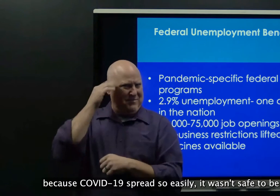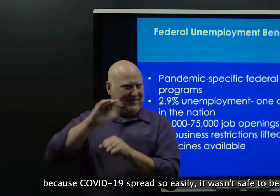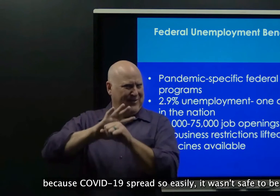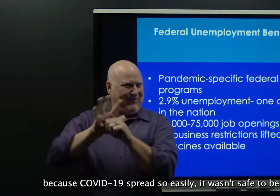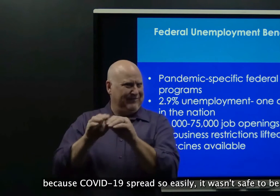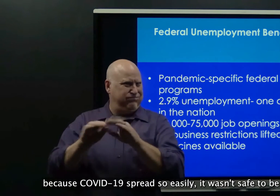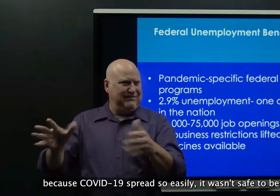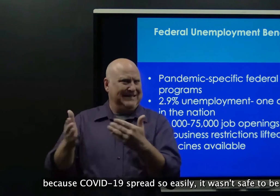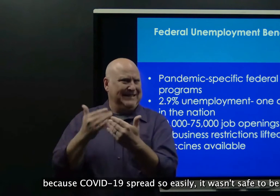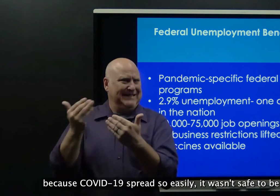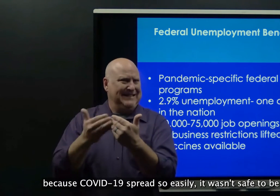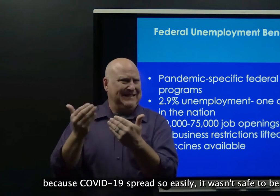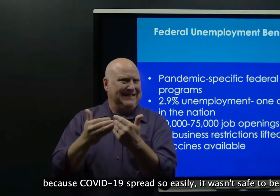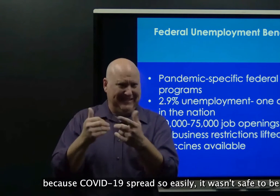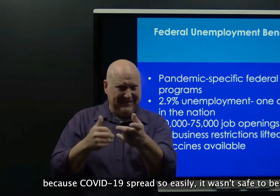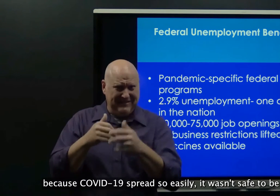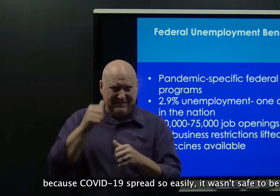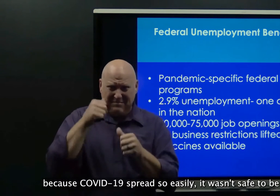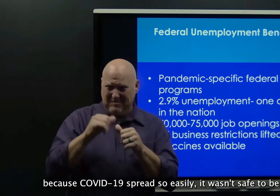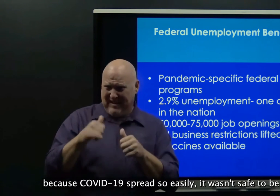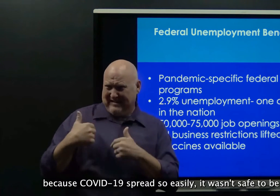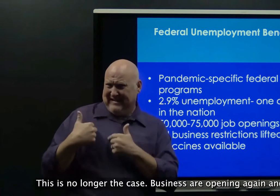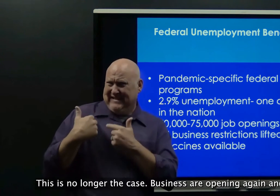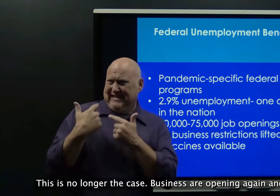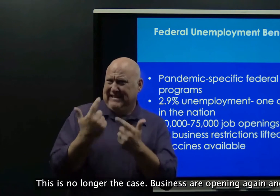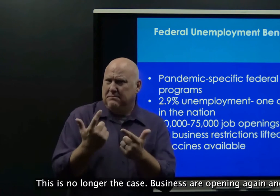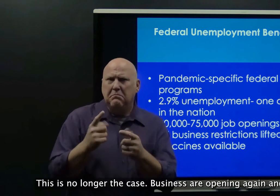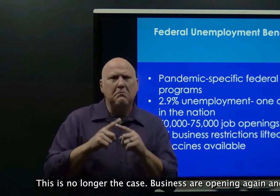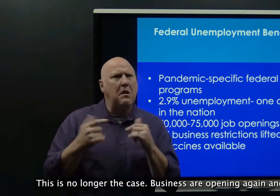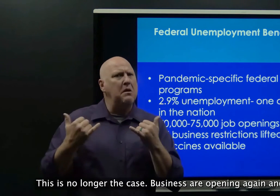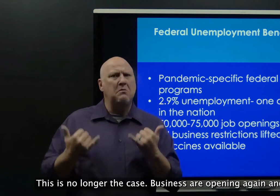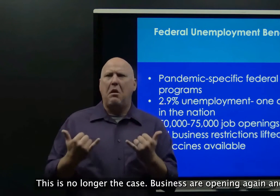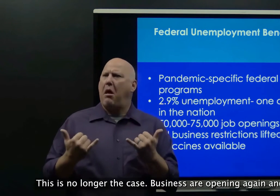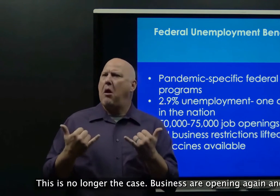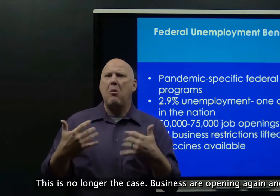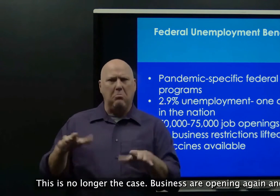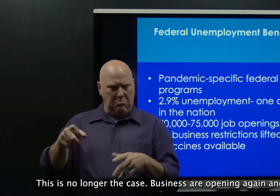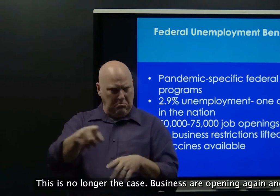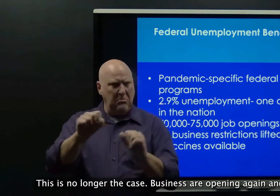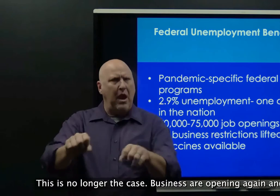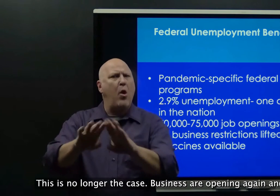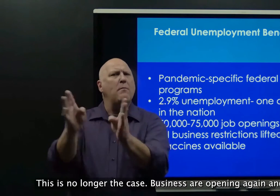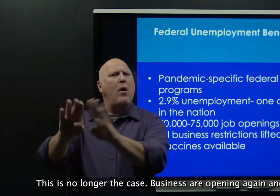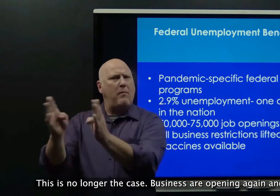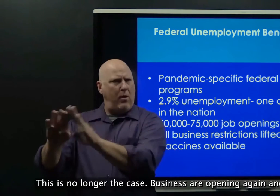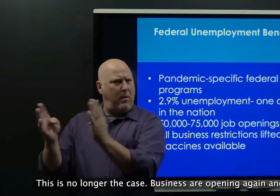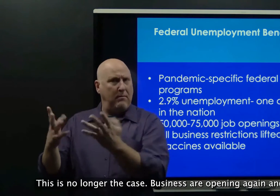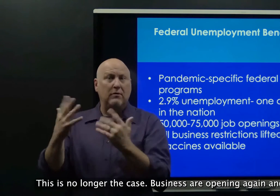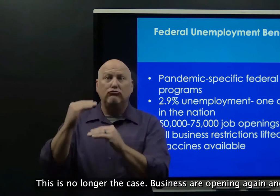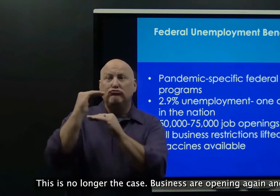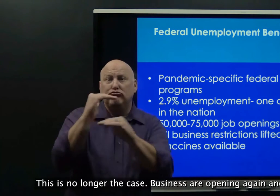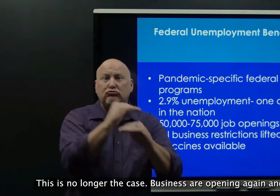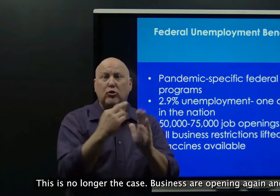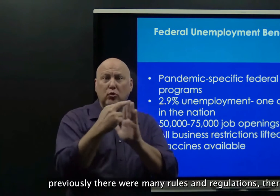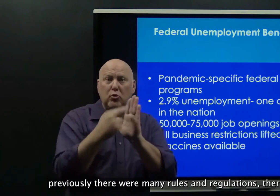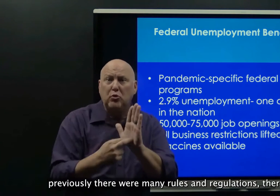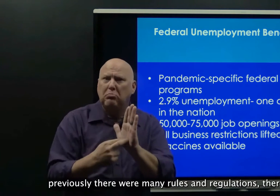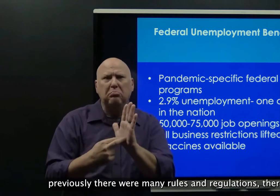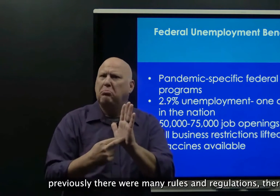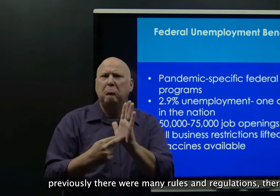so easily, it wasn't safe to be open. This is no longer the case. Businesses are opening again, and where previously there were many